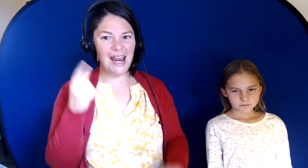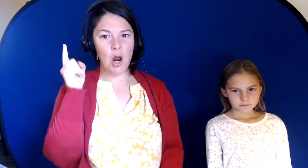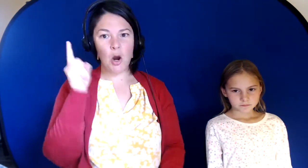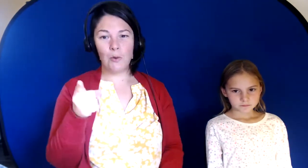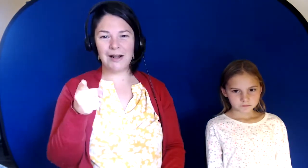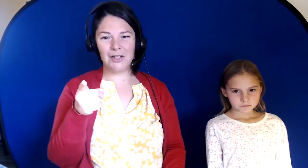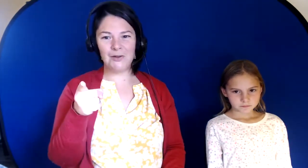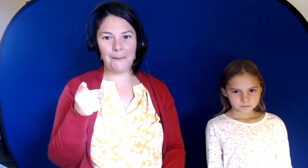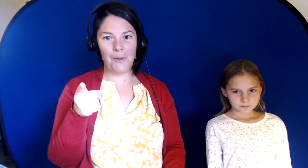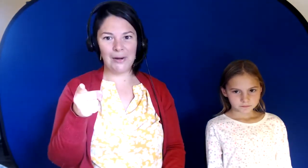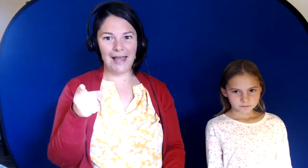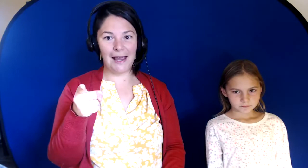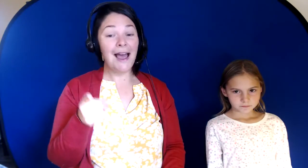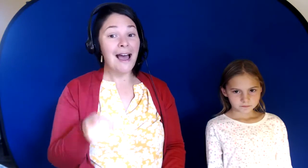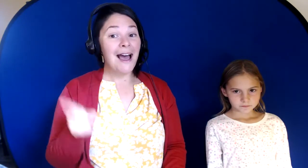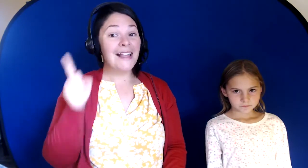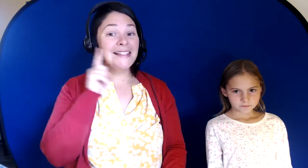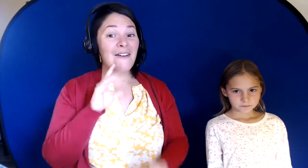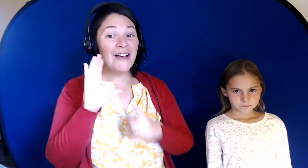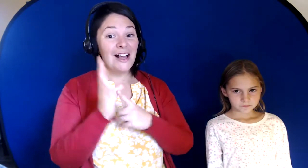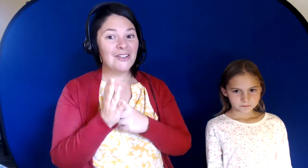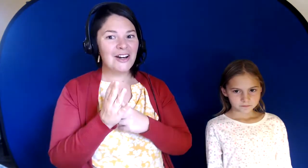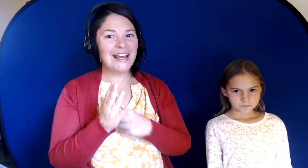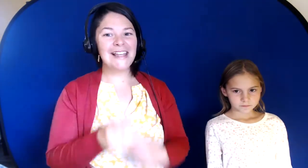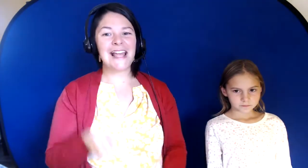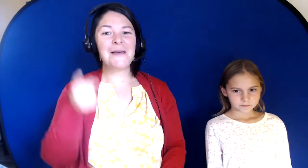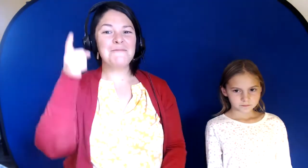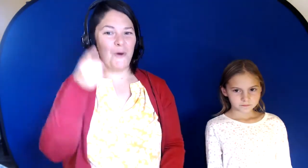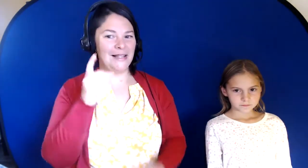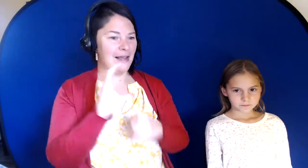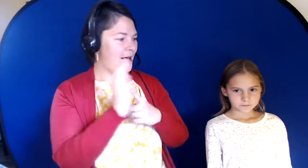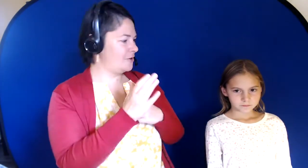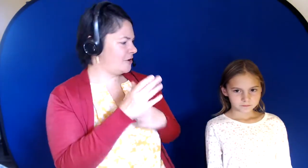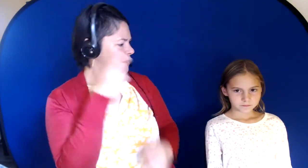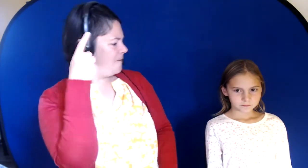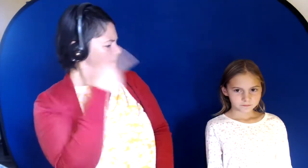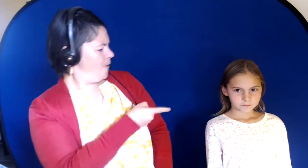we're going to do some pointing. Deaf culture is a pointing culture. Point.